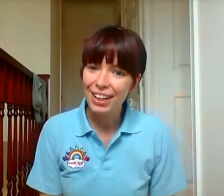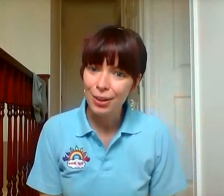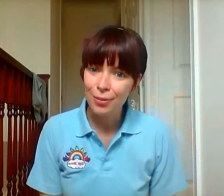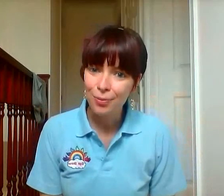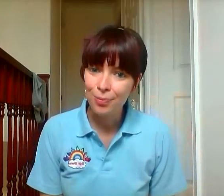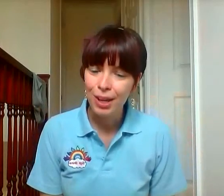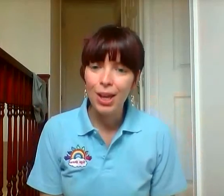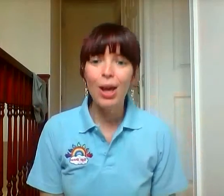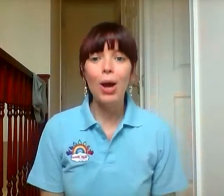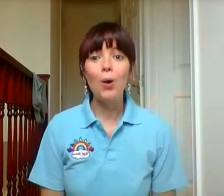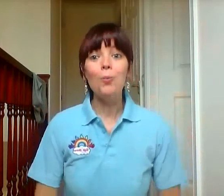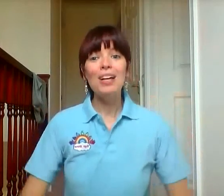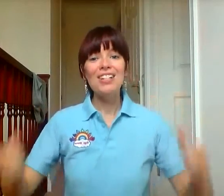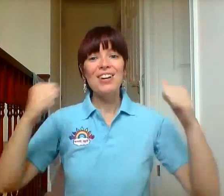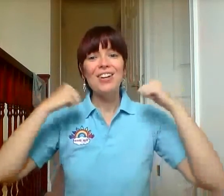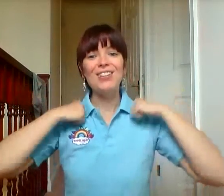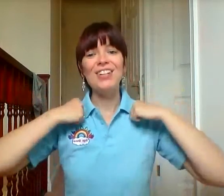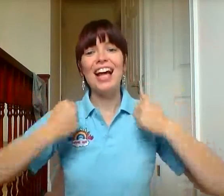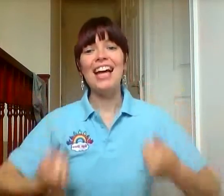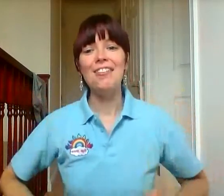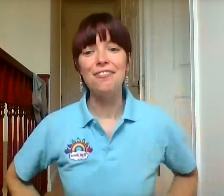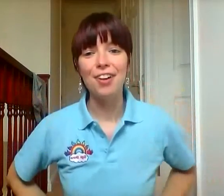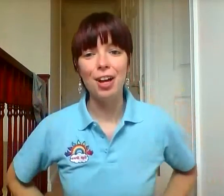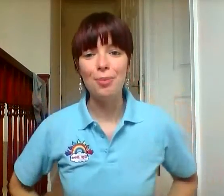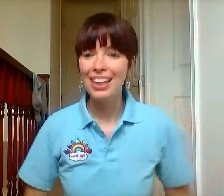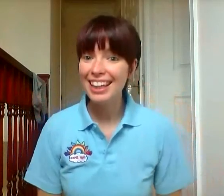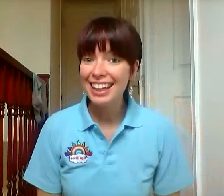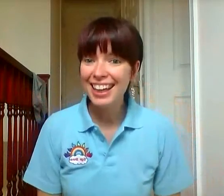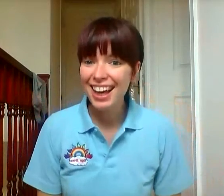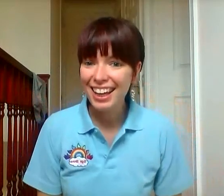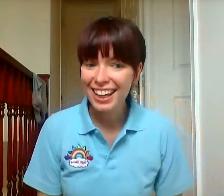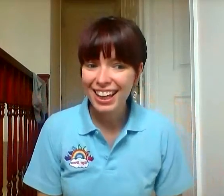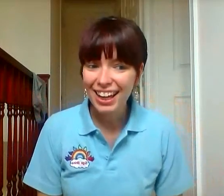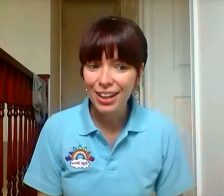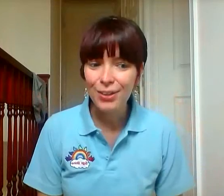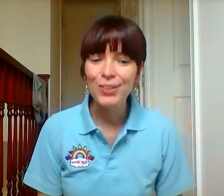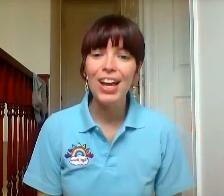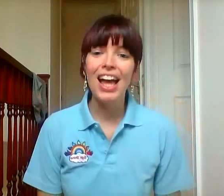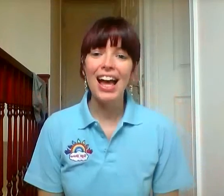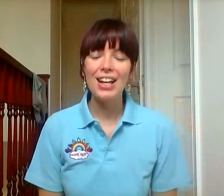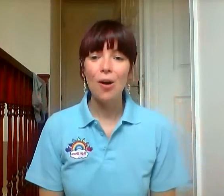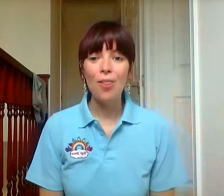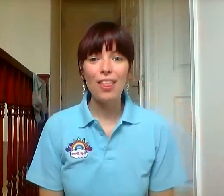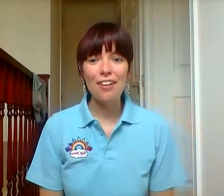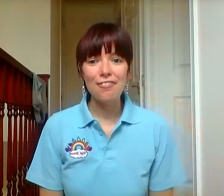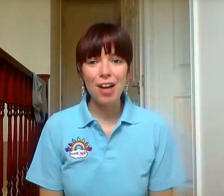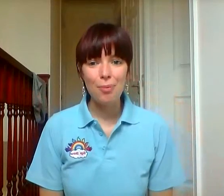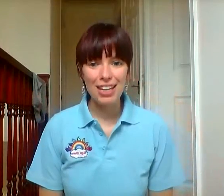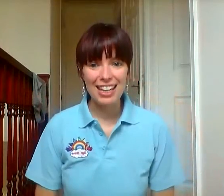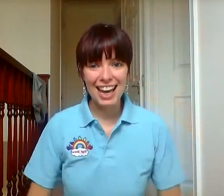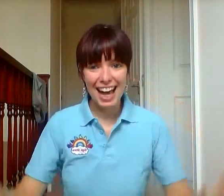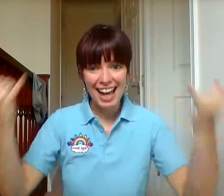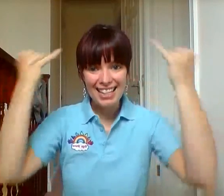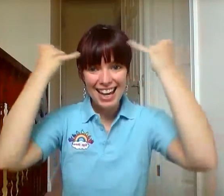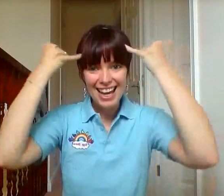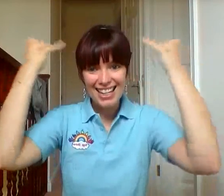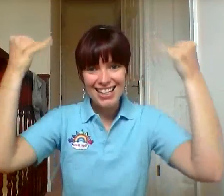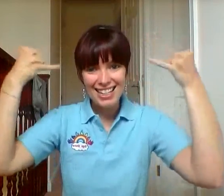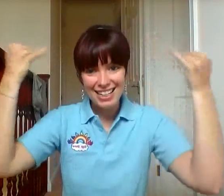E-I-E-I-O. Old Macdonald had a farm, E-I-E-I-O, and on that farm he had a